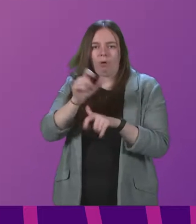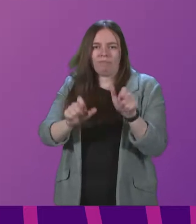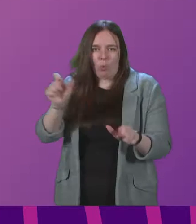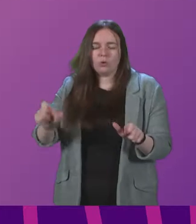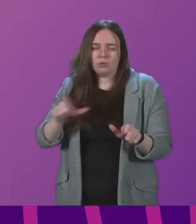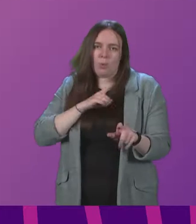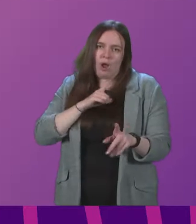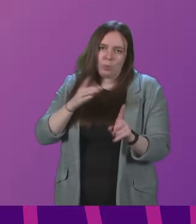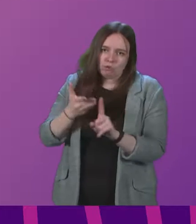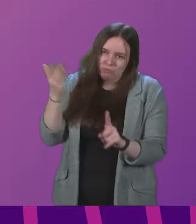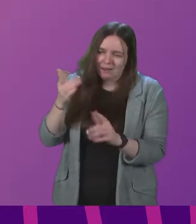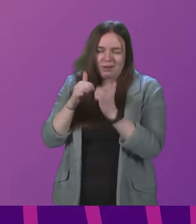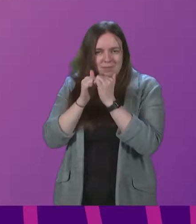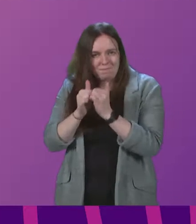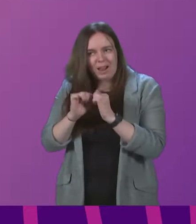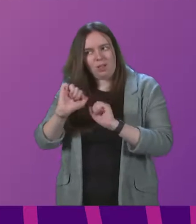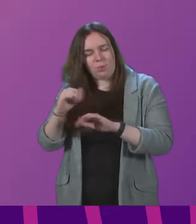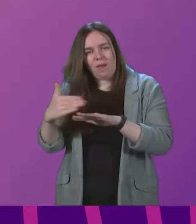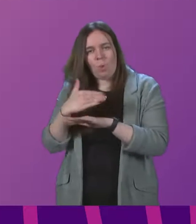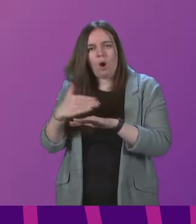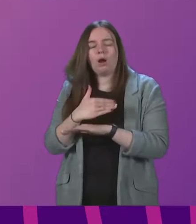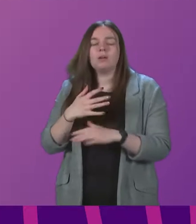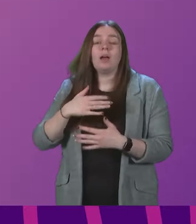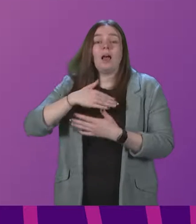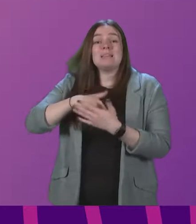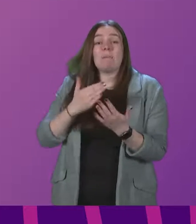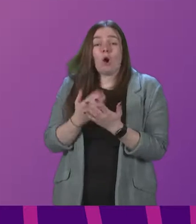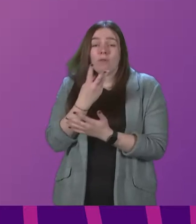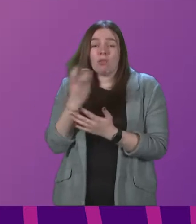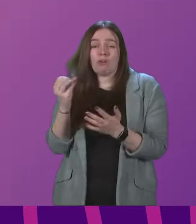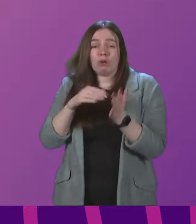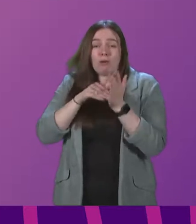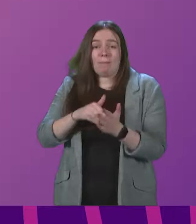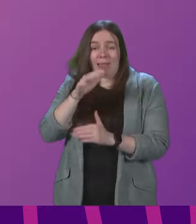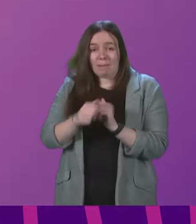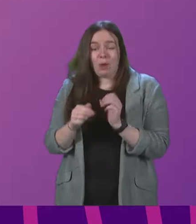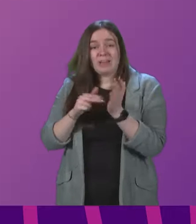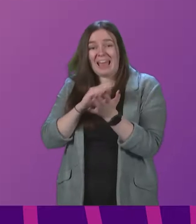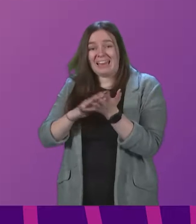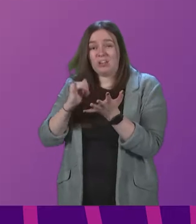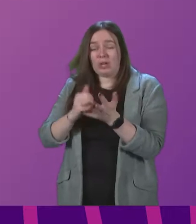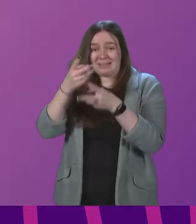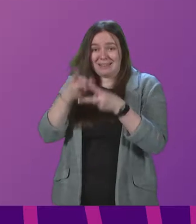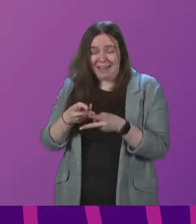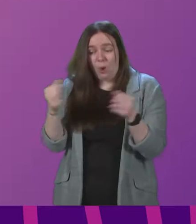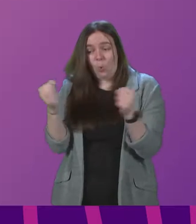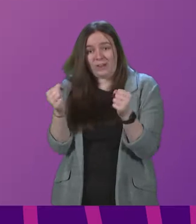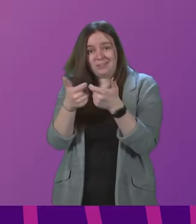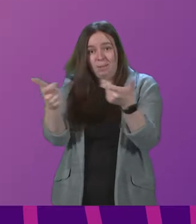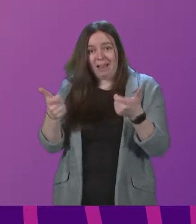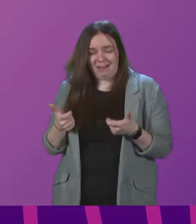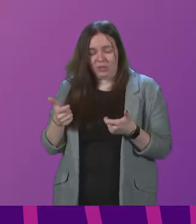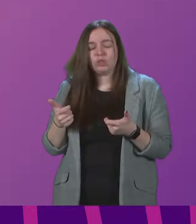we recognise and value the work they do. As part of the £300 million NHS care winter package,